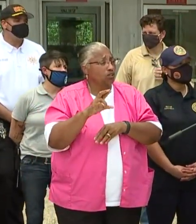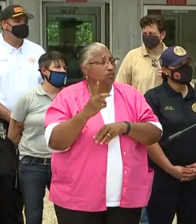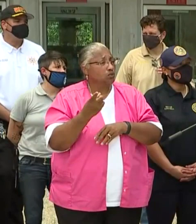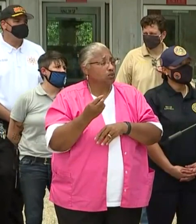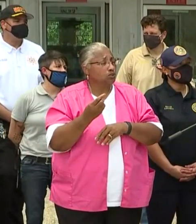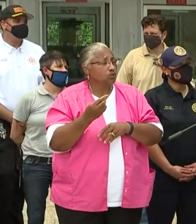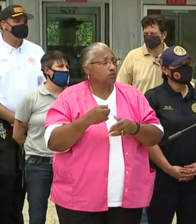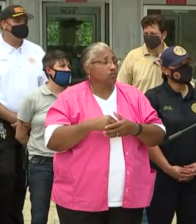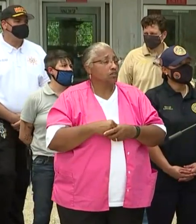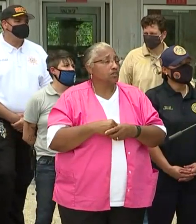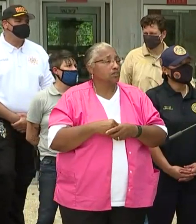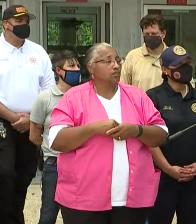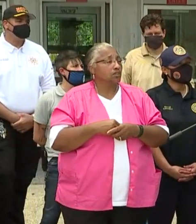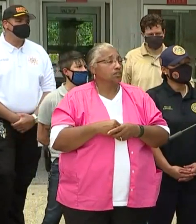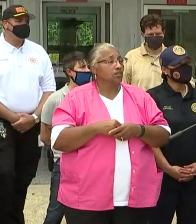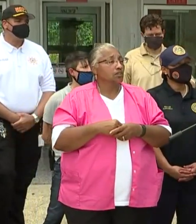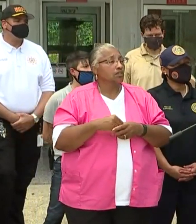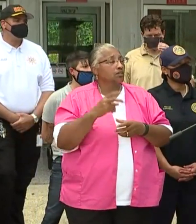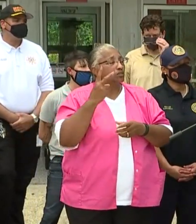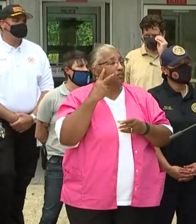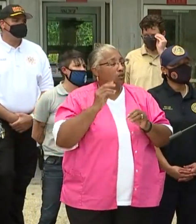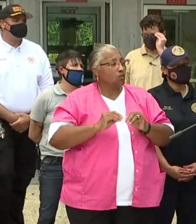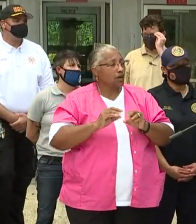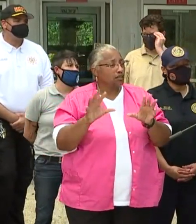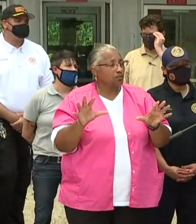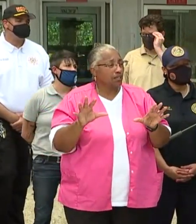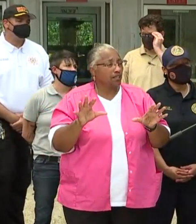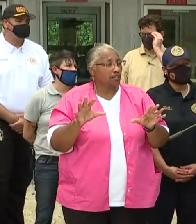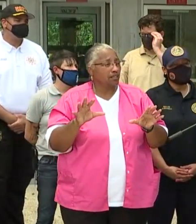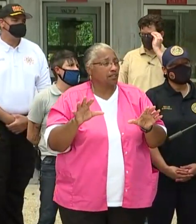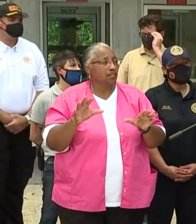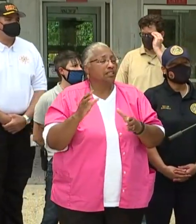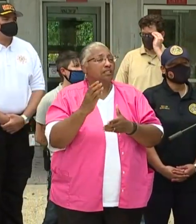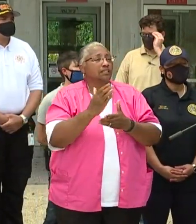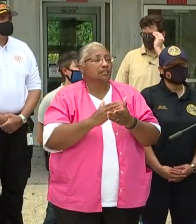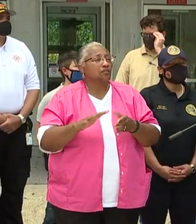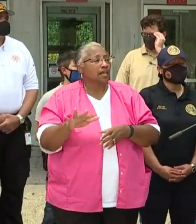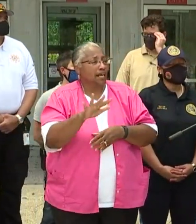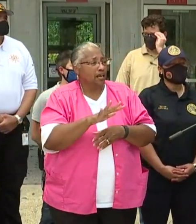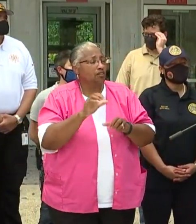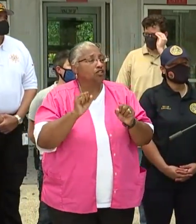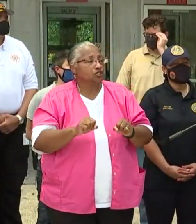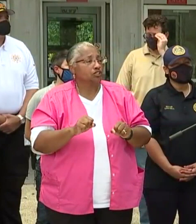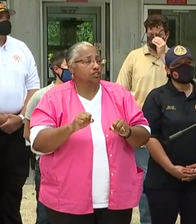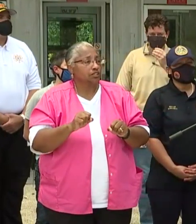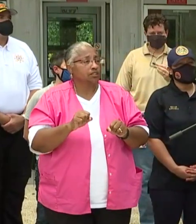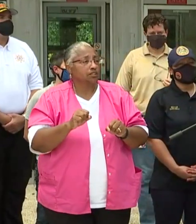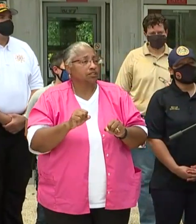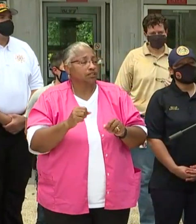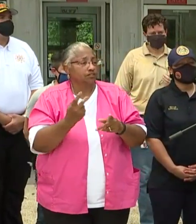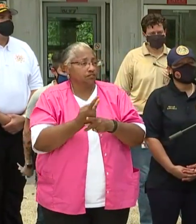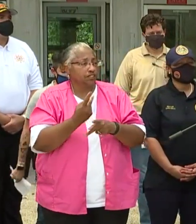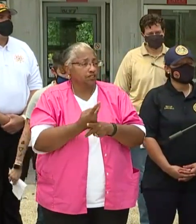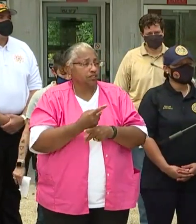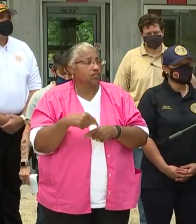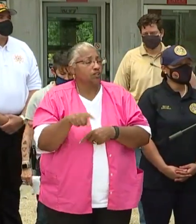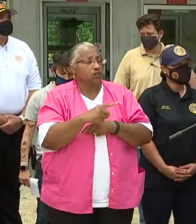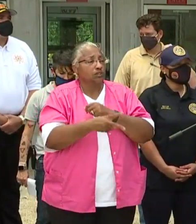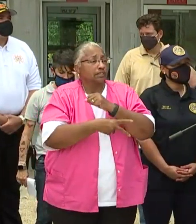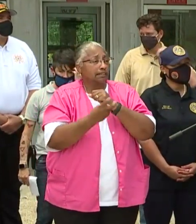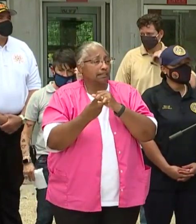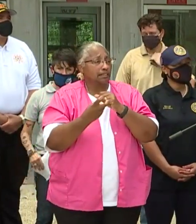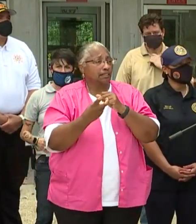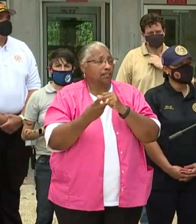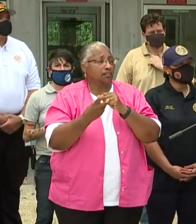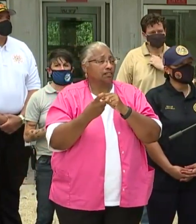So, I mean, when you say widespread, it's various neighborhoods in which we've been able to identify where these looters have